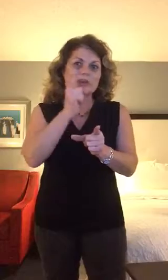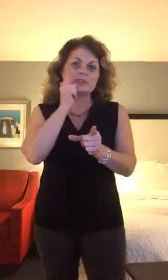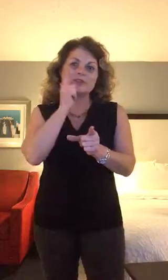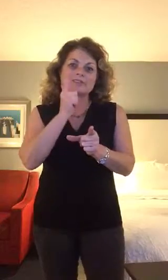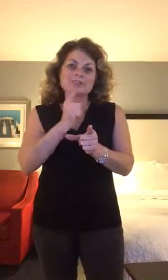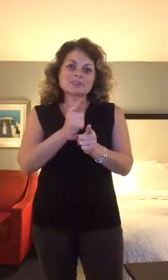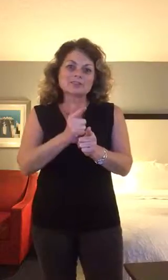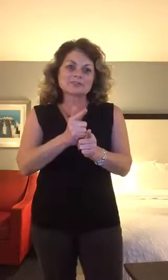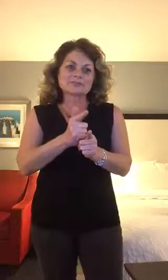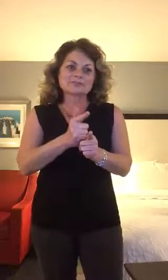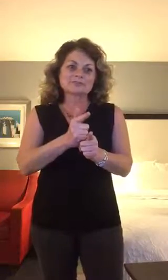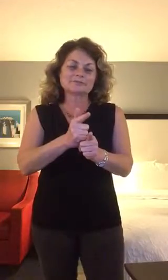Brother and sister.